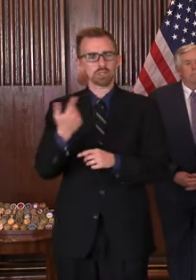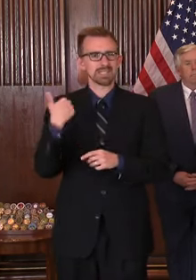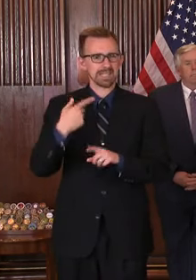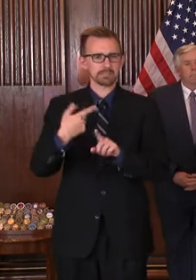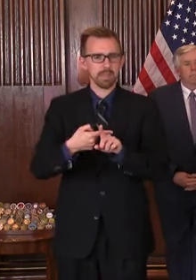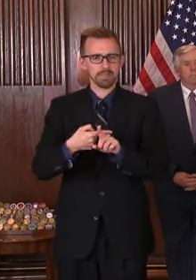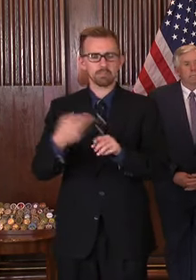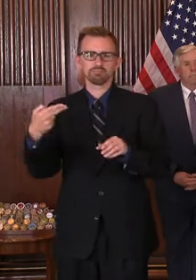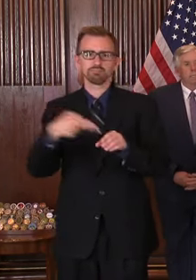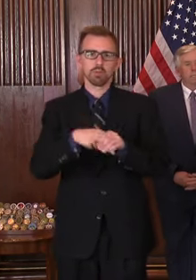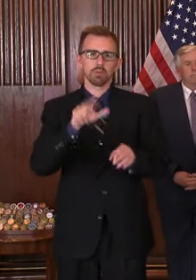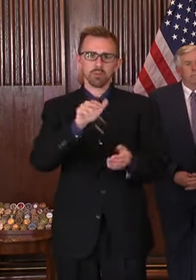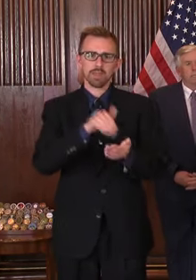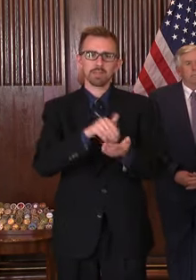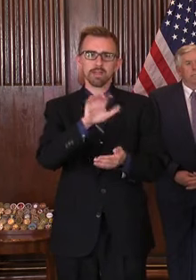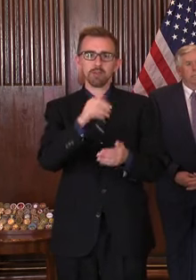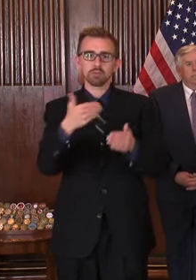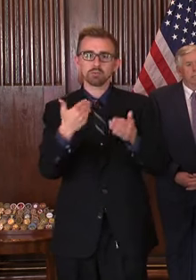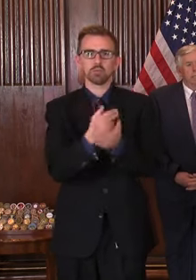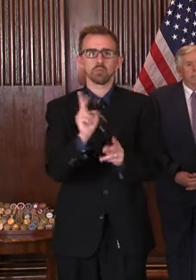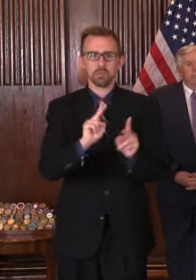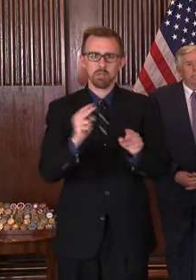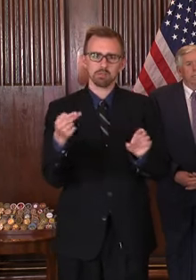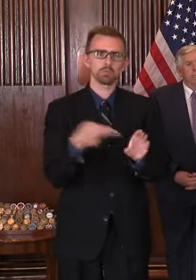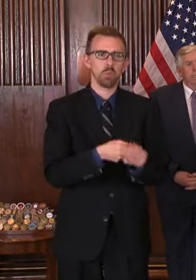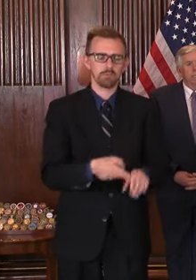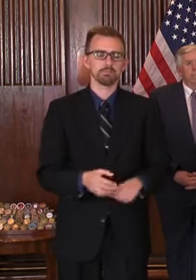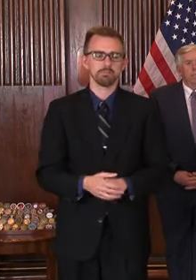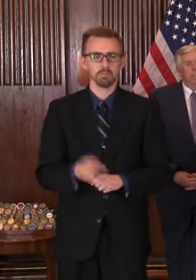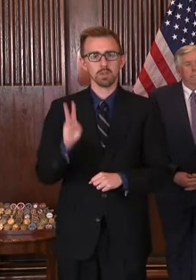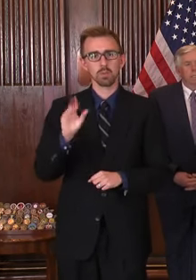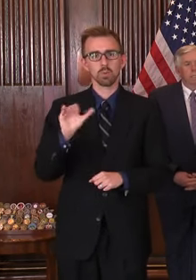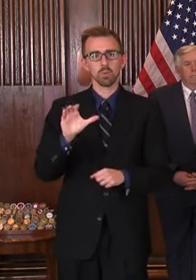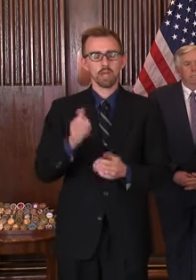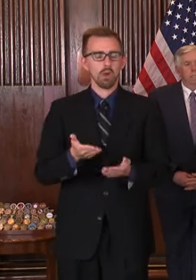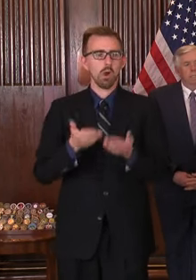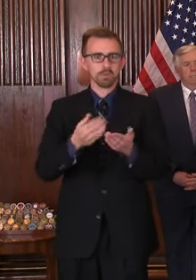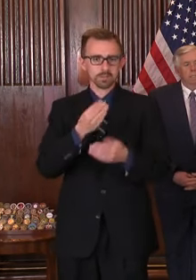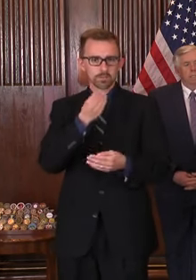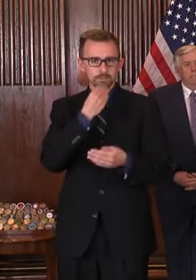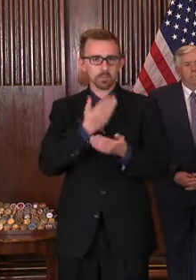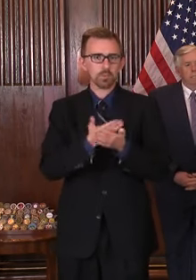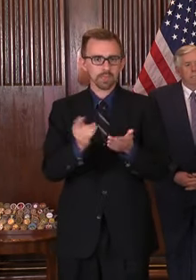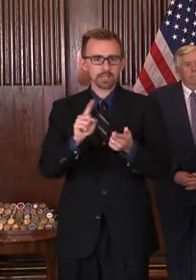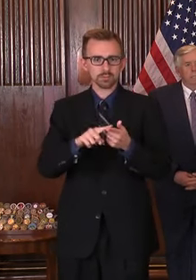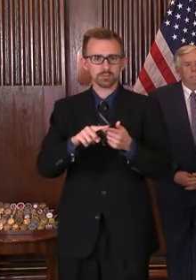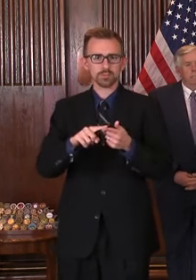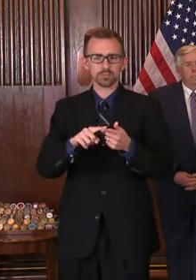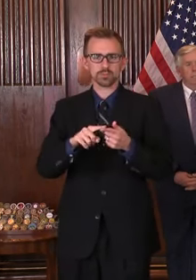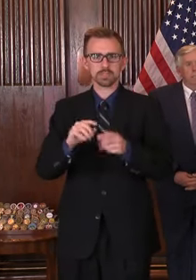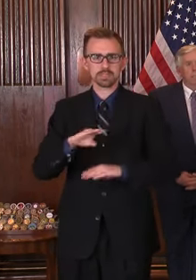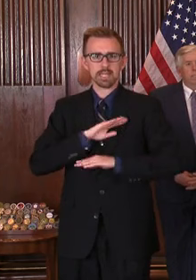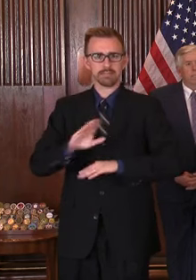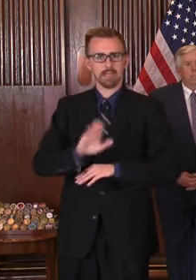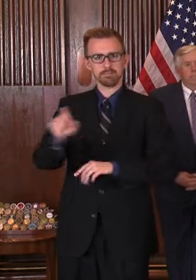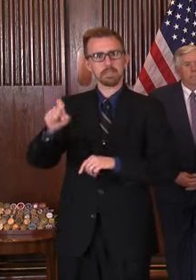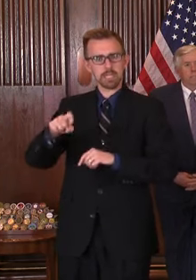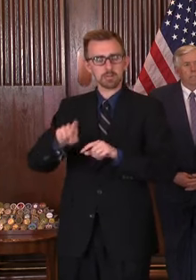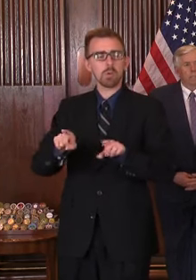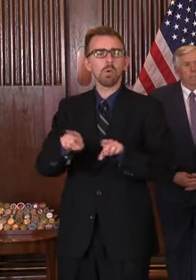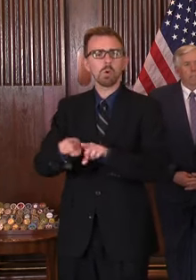enrolled 3,500 new participants. The WIC program not only offers nutritious food items to meet participants' specific needs, but